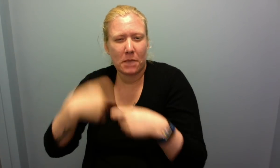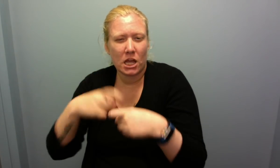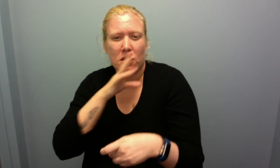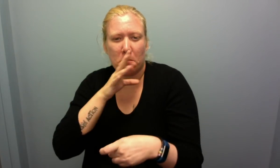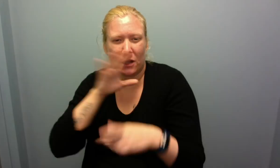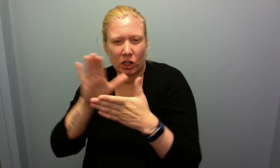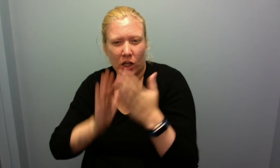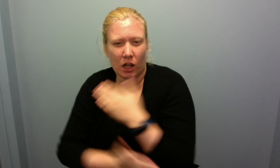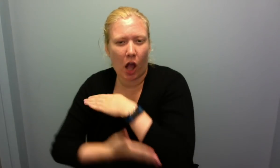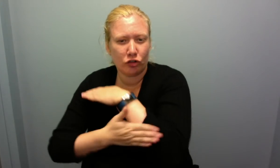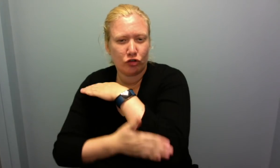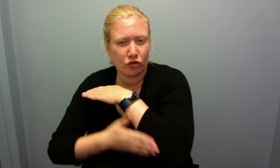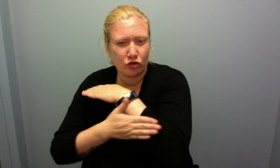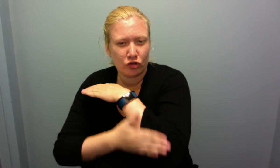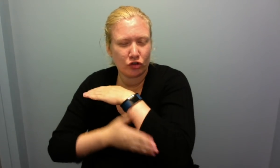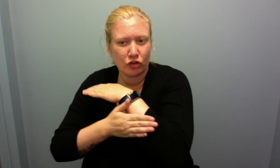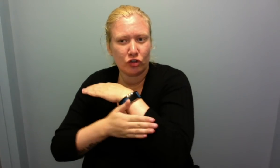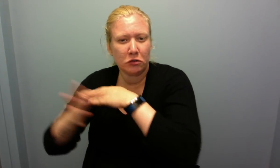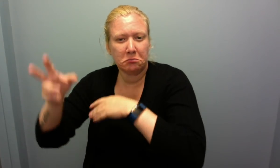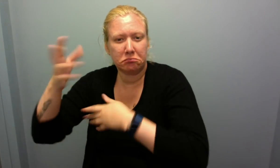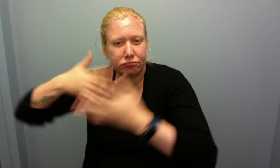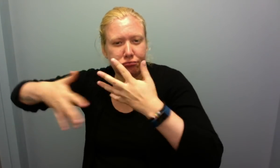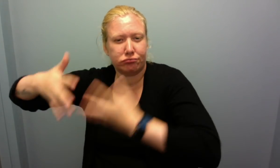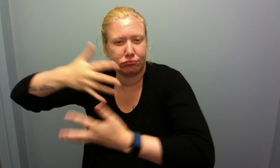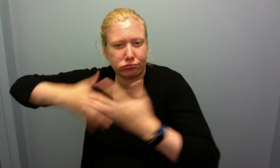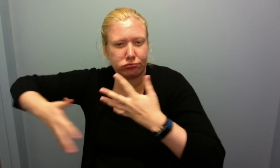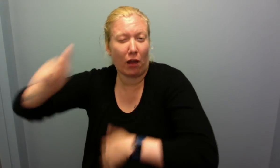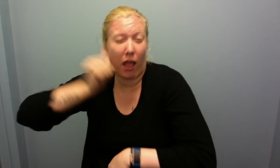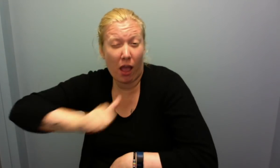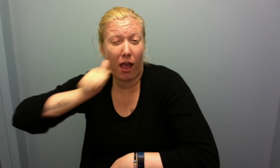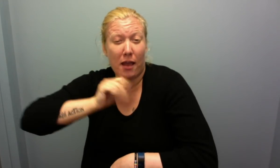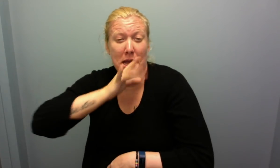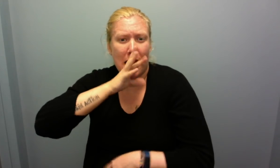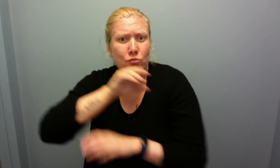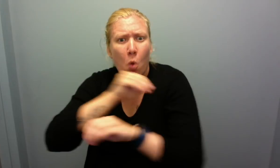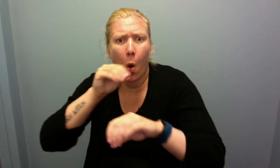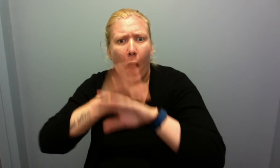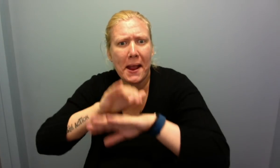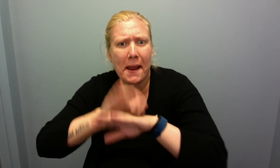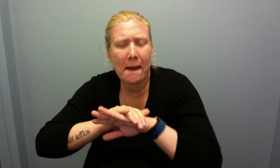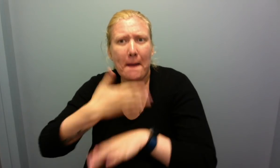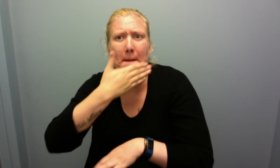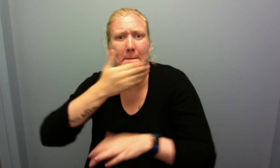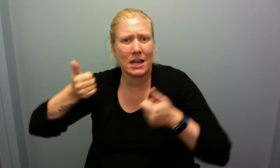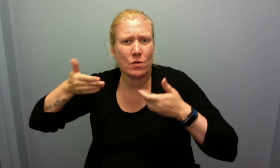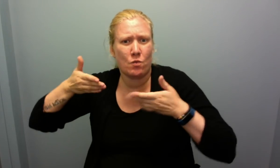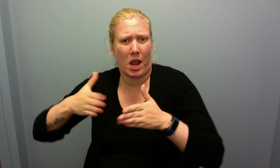or some sort of Spanish-speaking country, and I'm going to immerse myself in that culture, and I'm going to use that language every day without